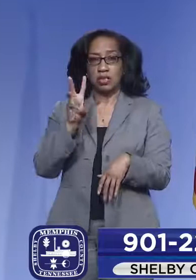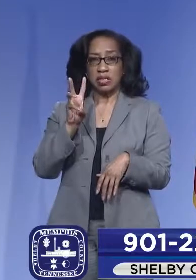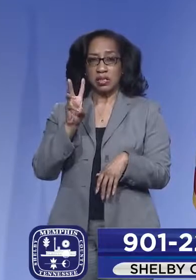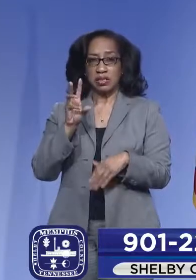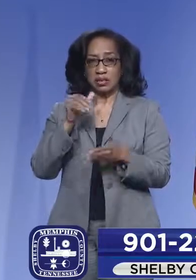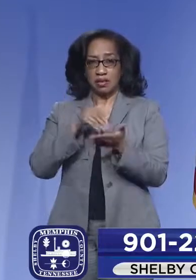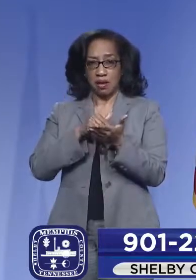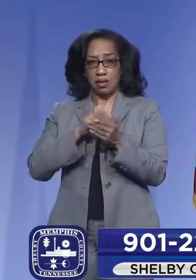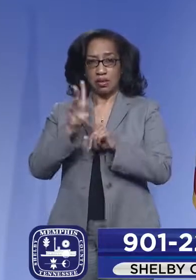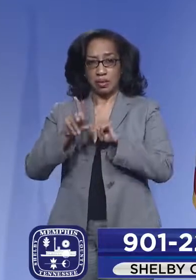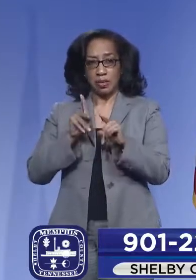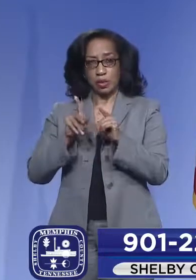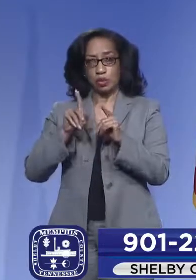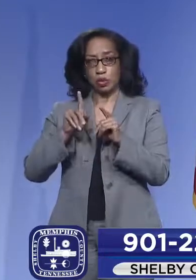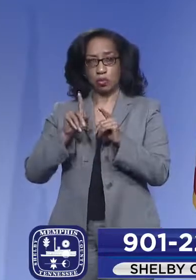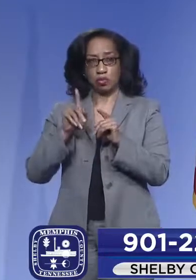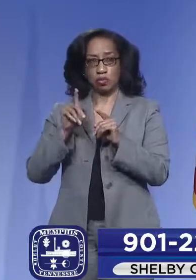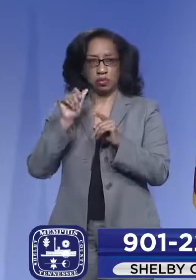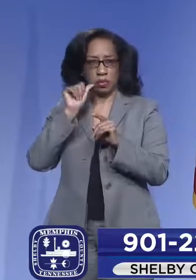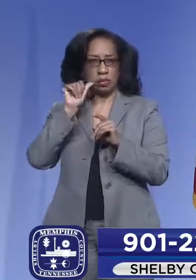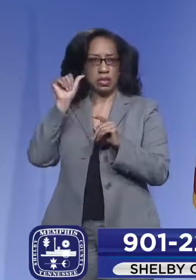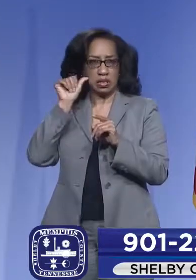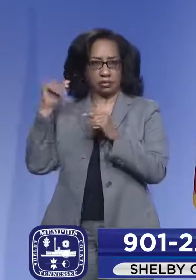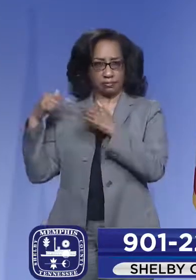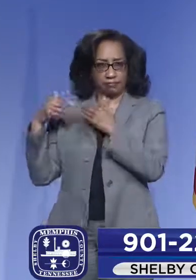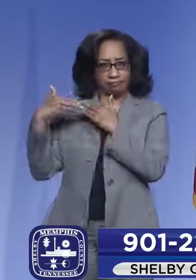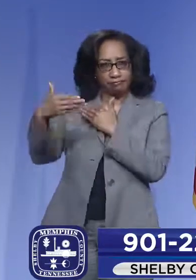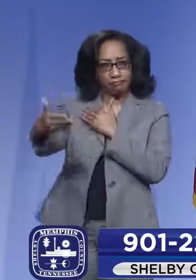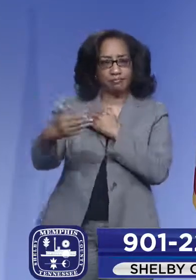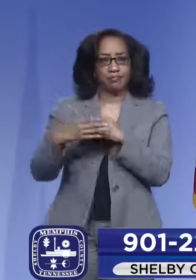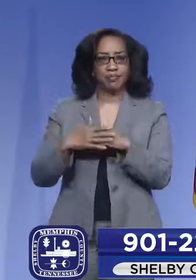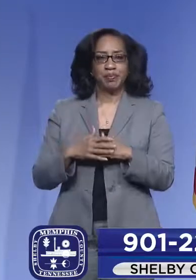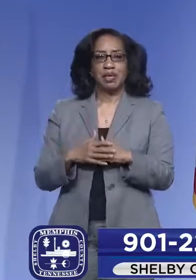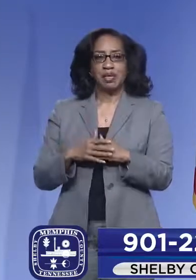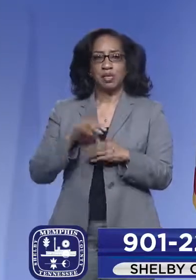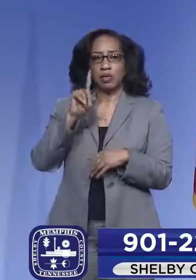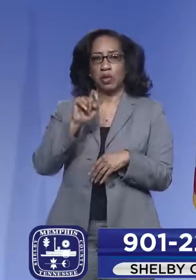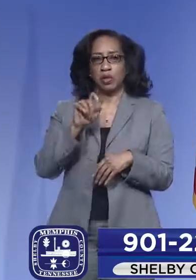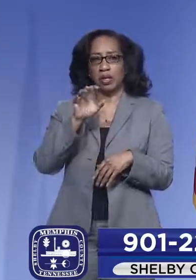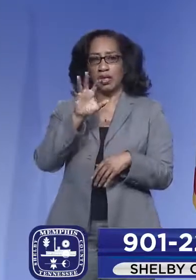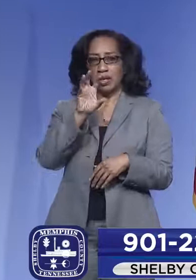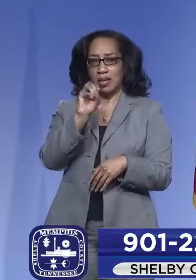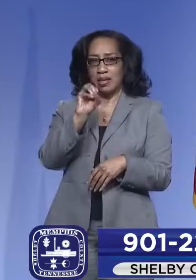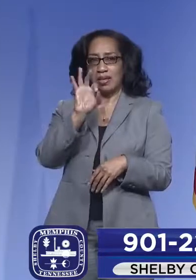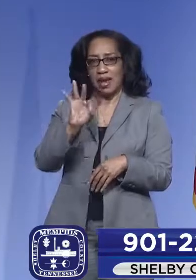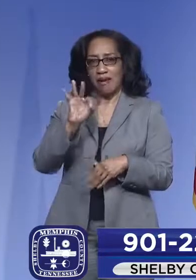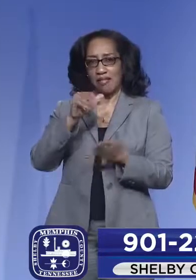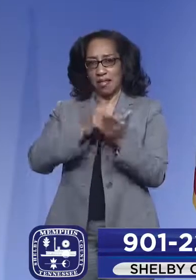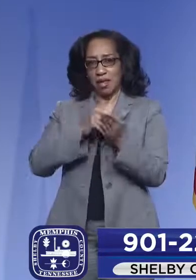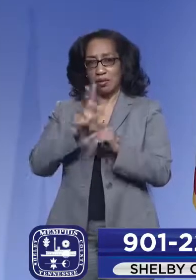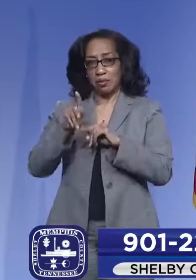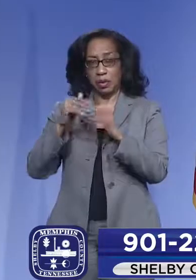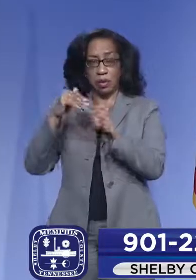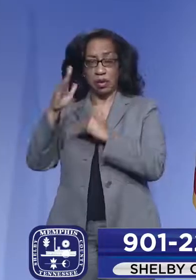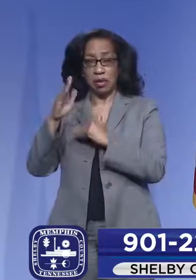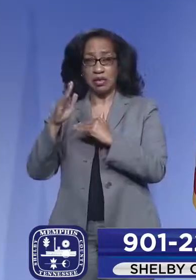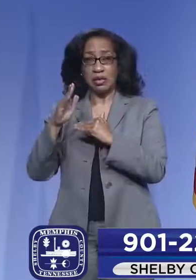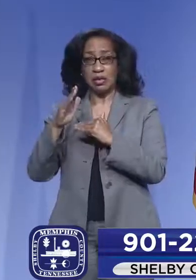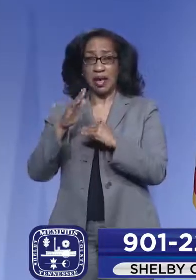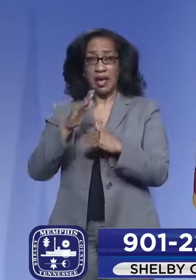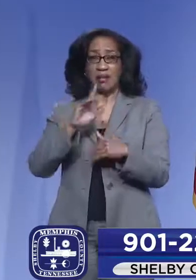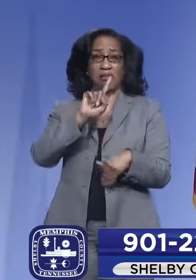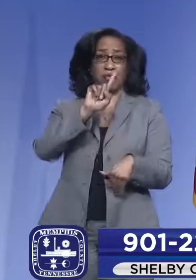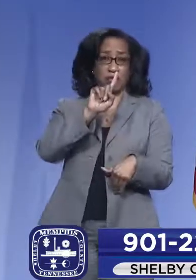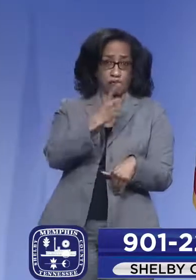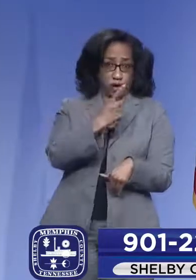306,758 people as of yesterday. There's 101,910 people who are partway through their vaccination